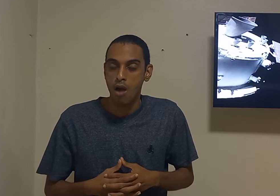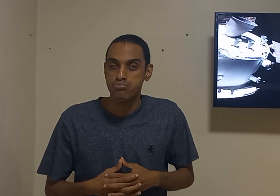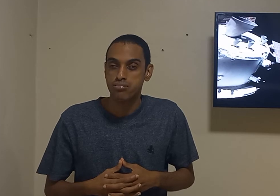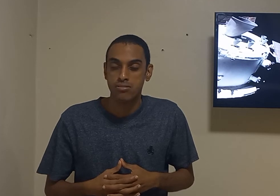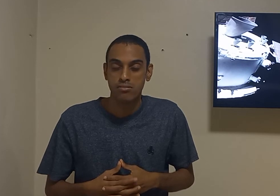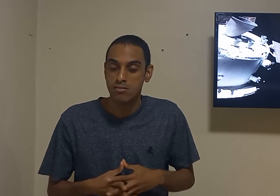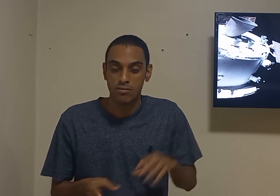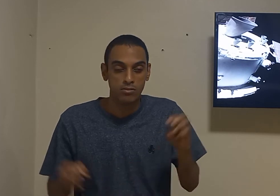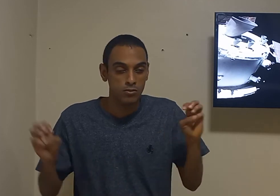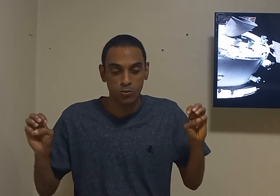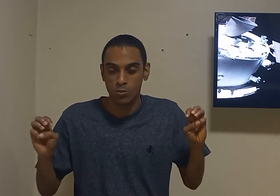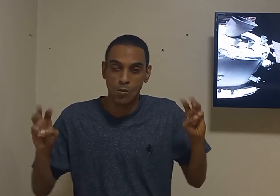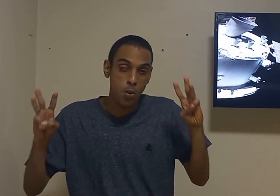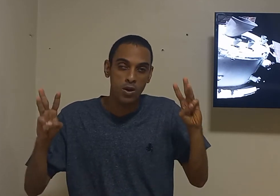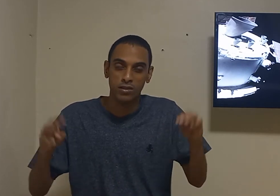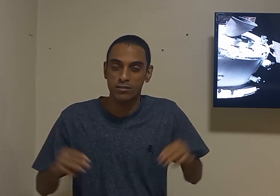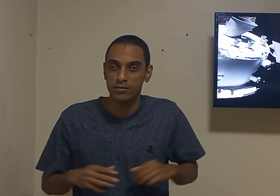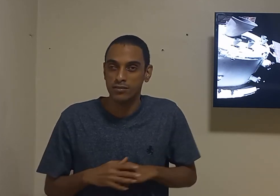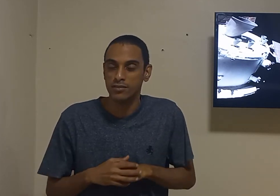And